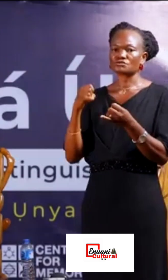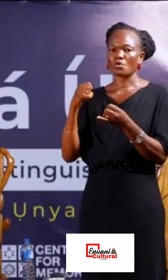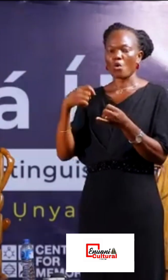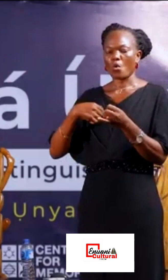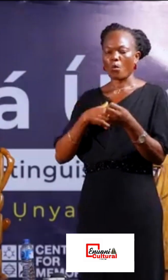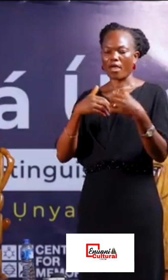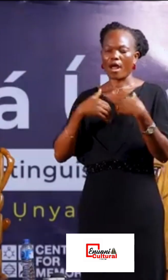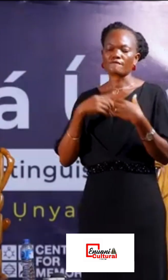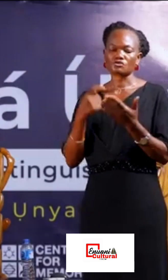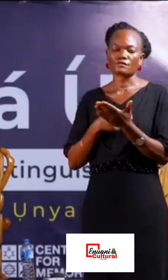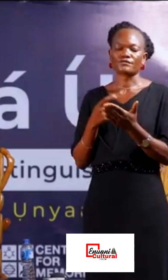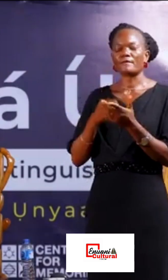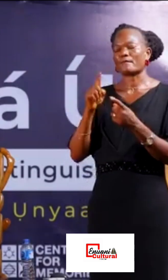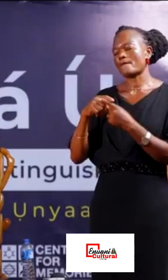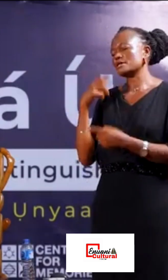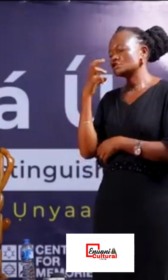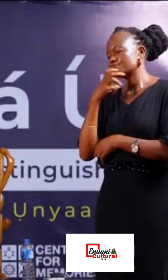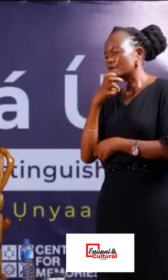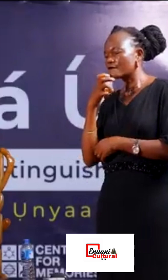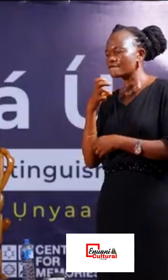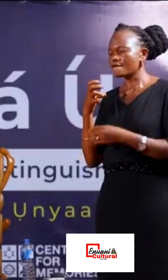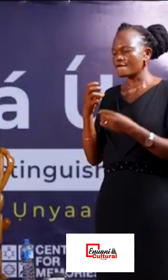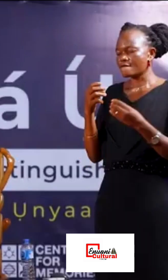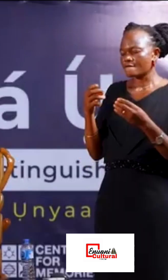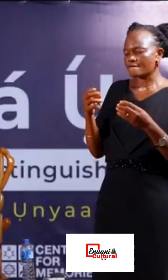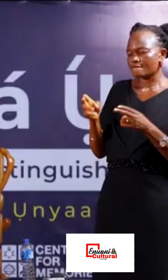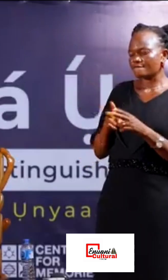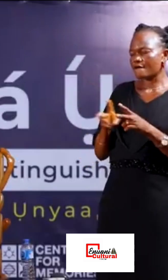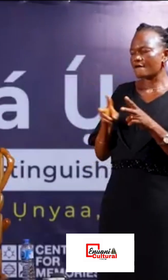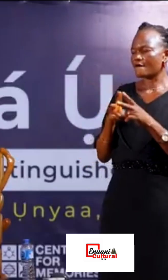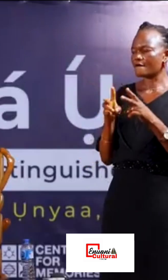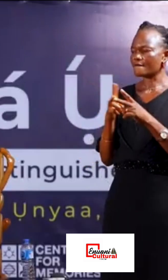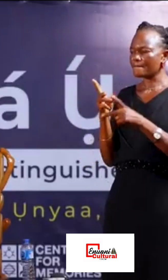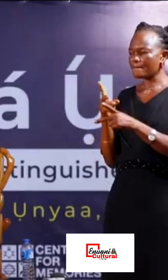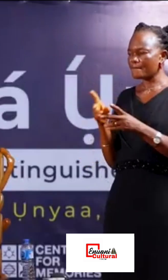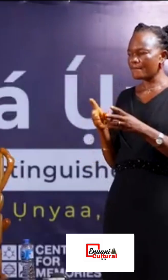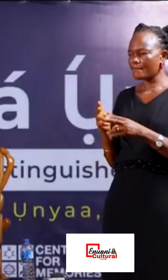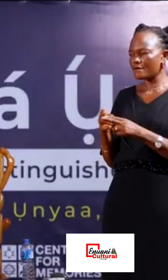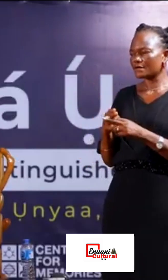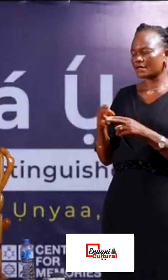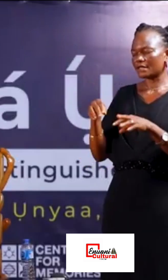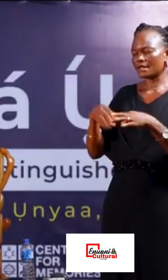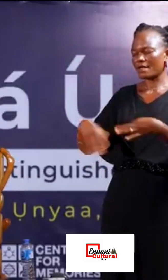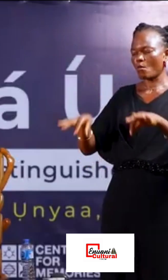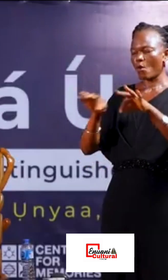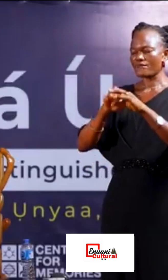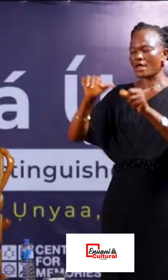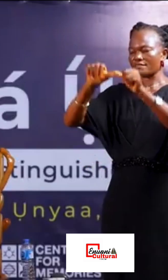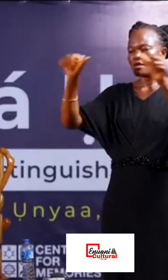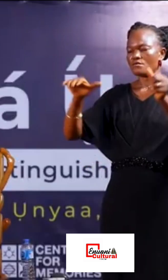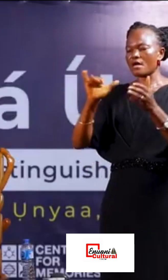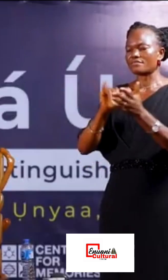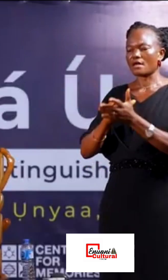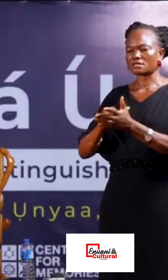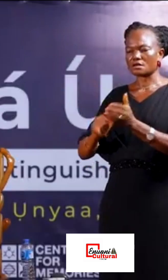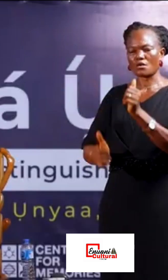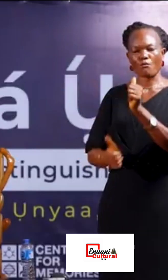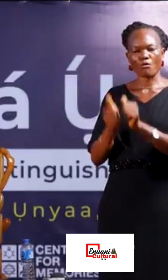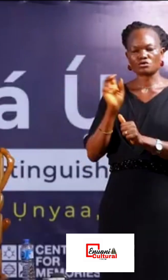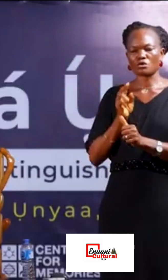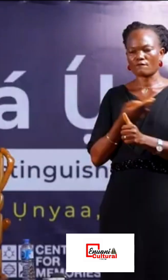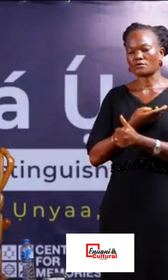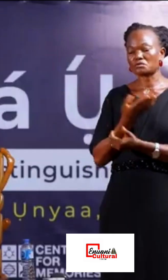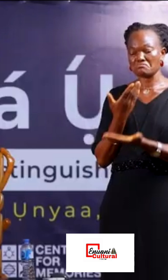by speaking very briefly on an important area that I think most of us